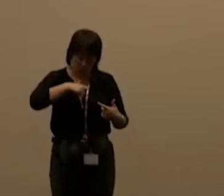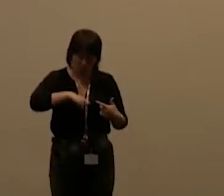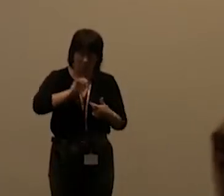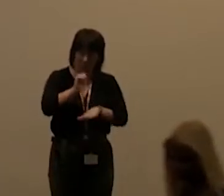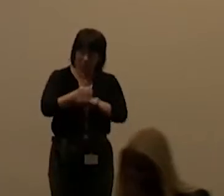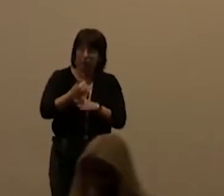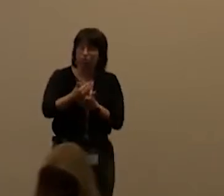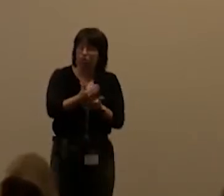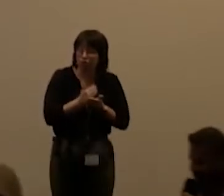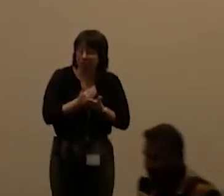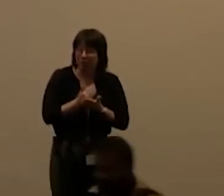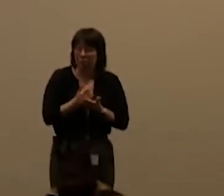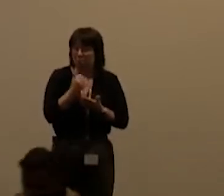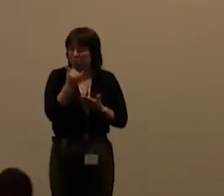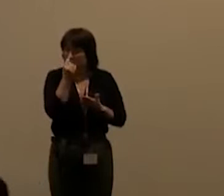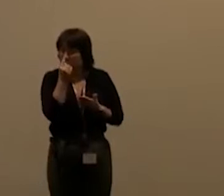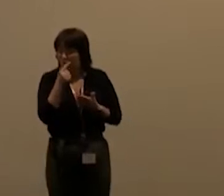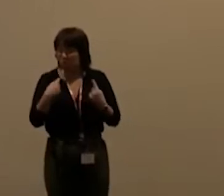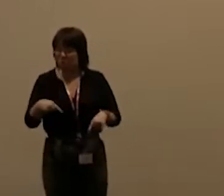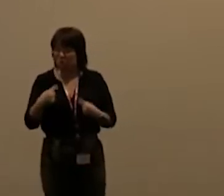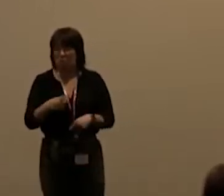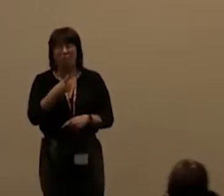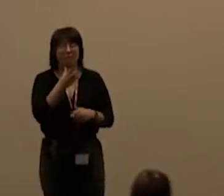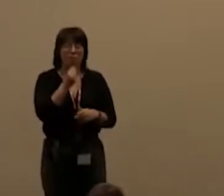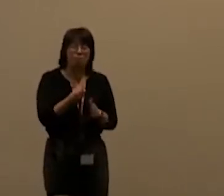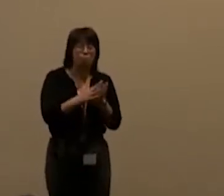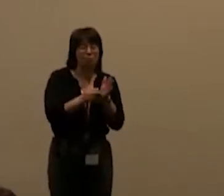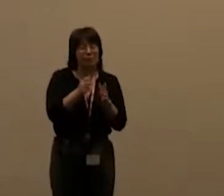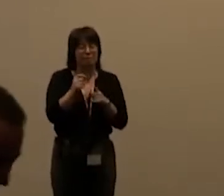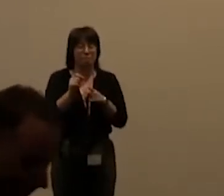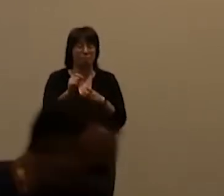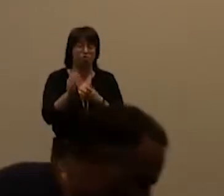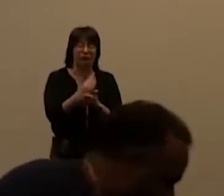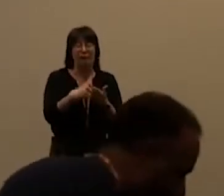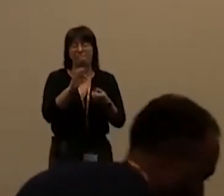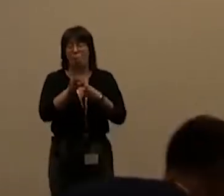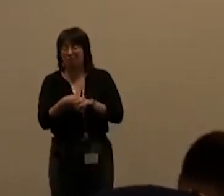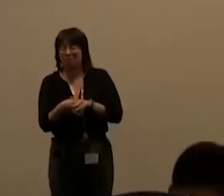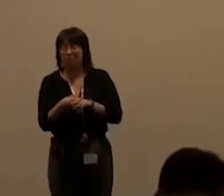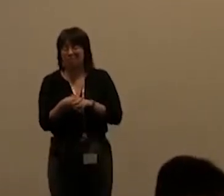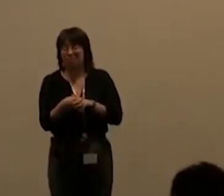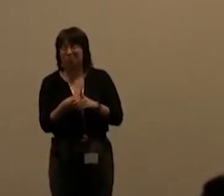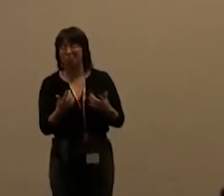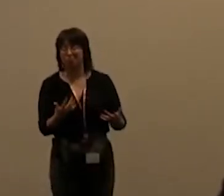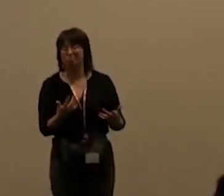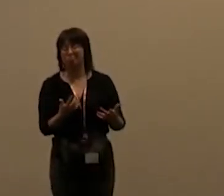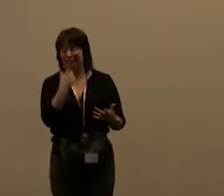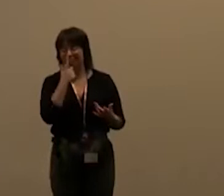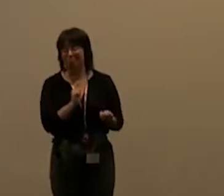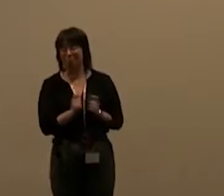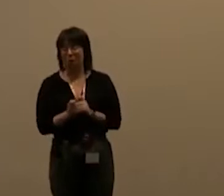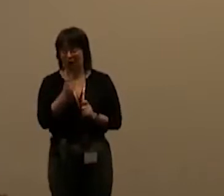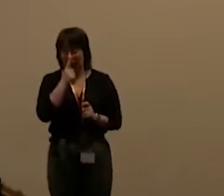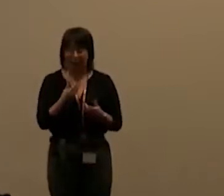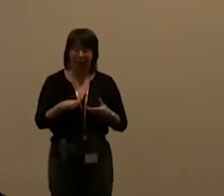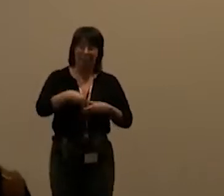security, things that aren't maybe possible, say if we're using SharePoint, or maybe are a little bit difficult when we're using a SharePoint list. And we can import